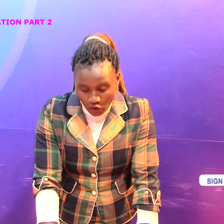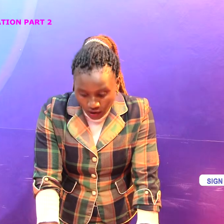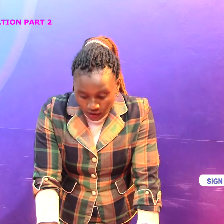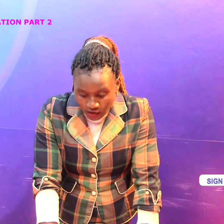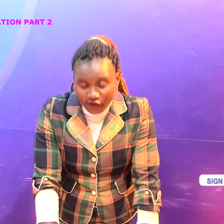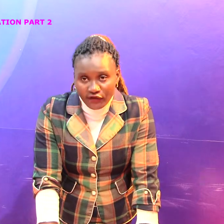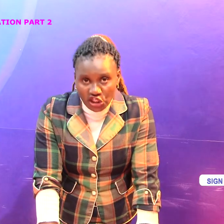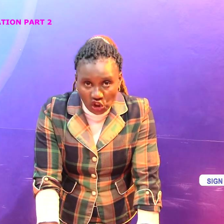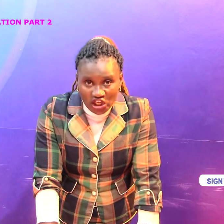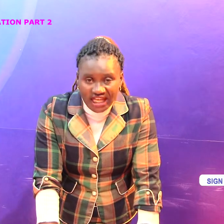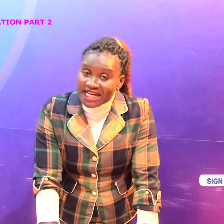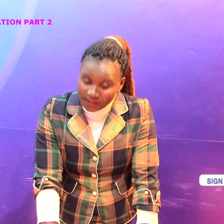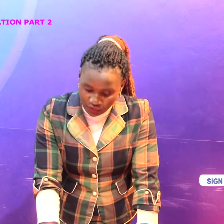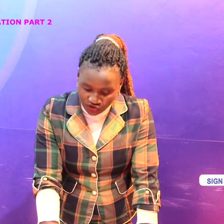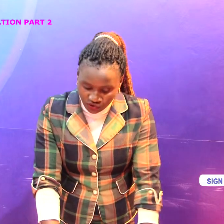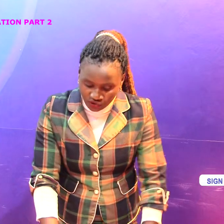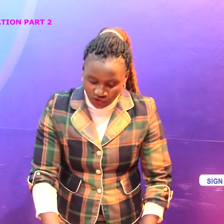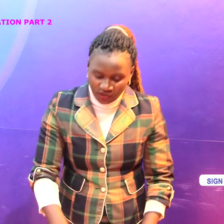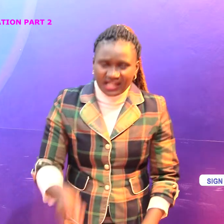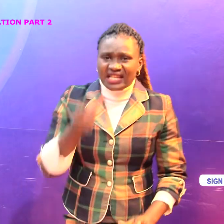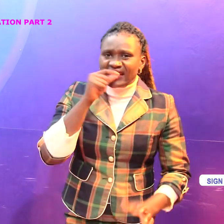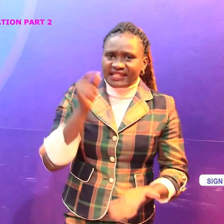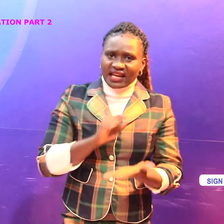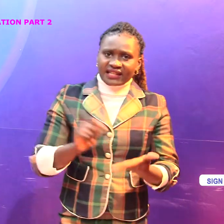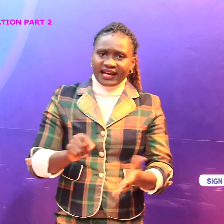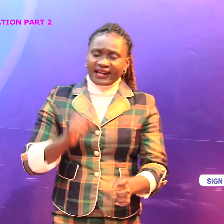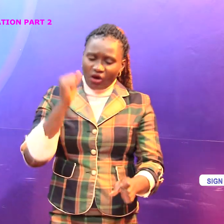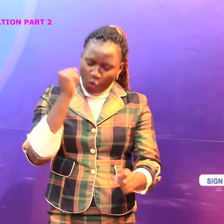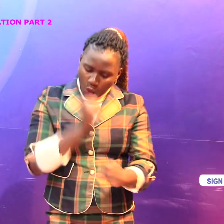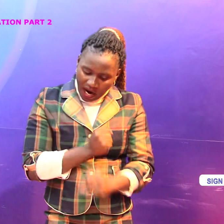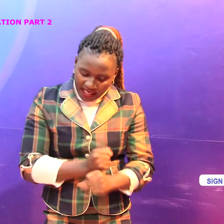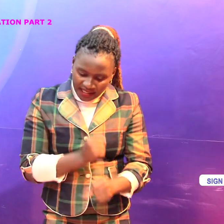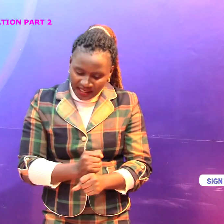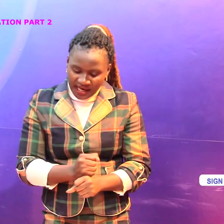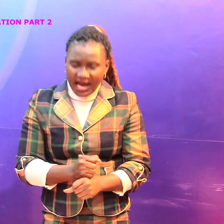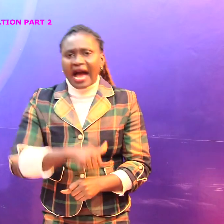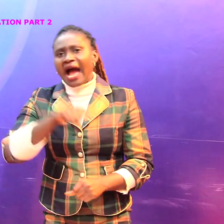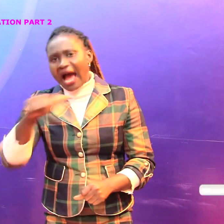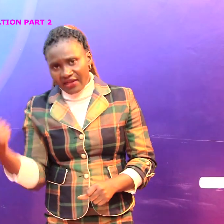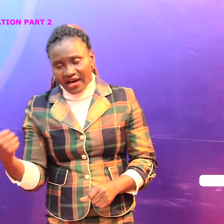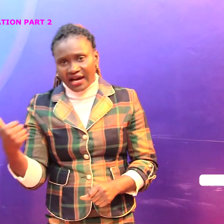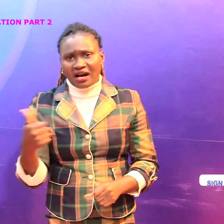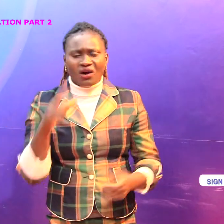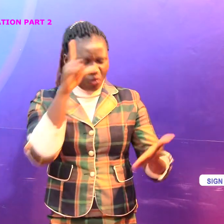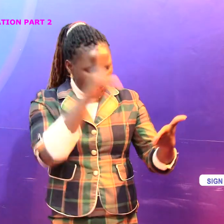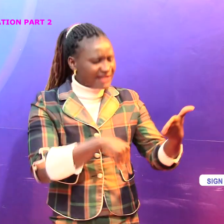quizzical facial expression. So, secretary, work, other